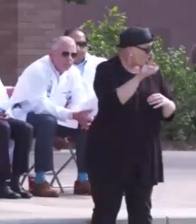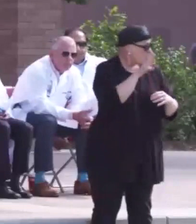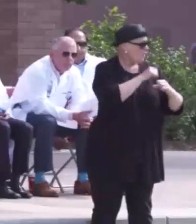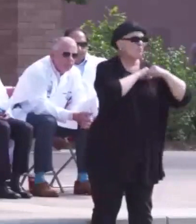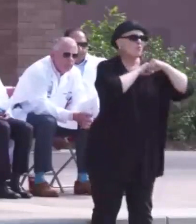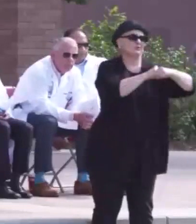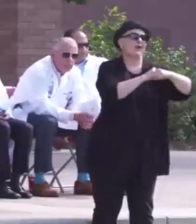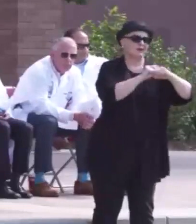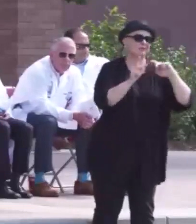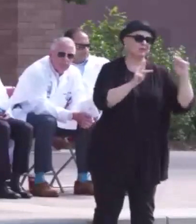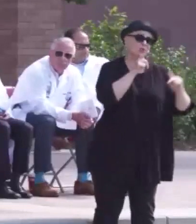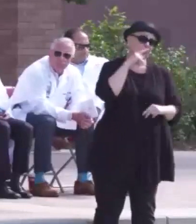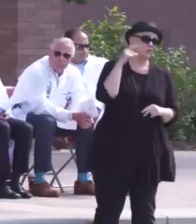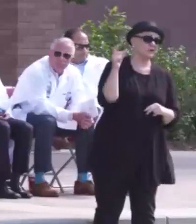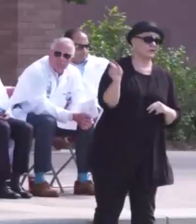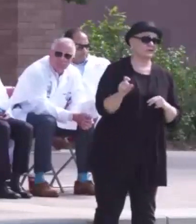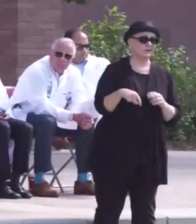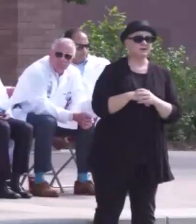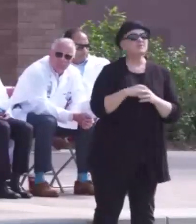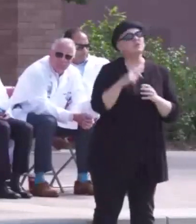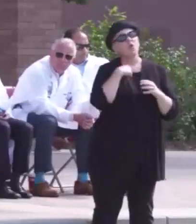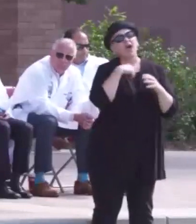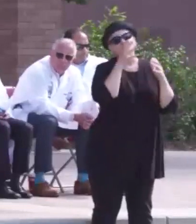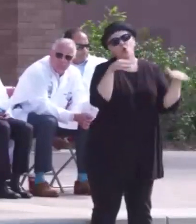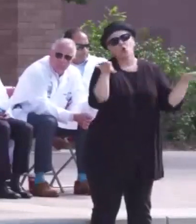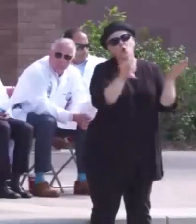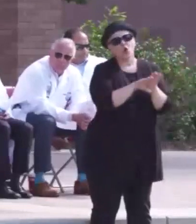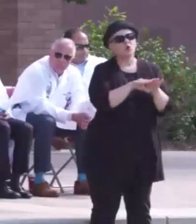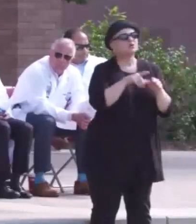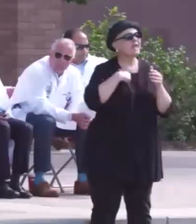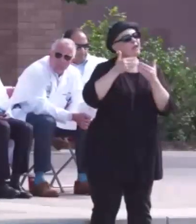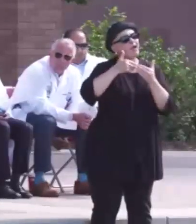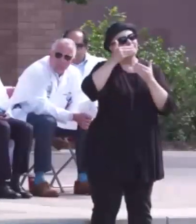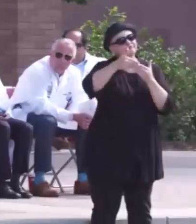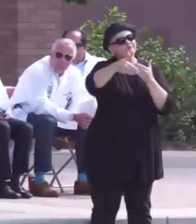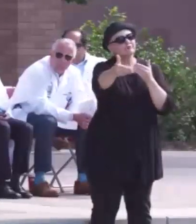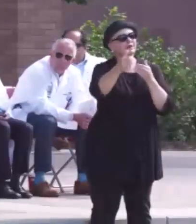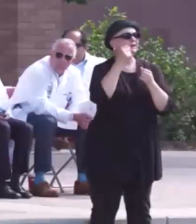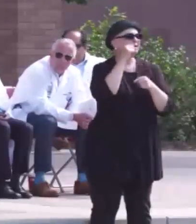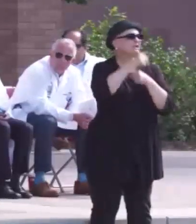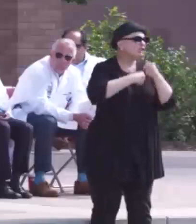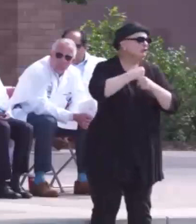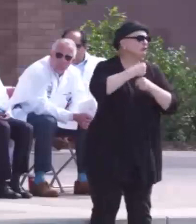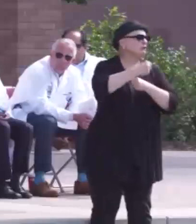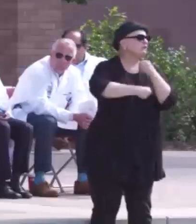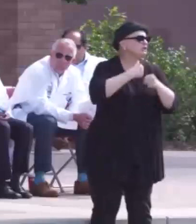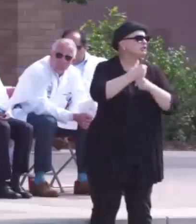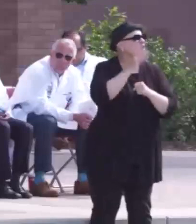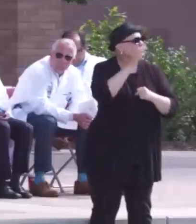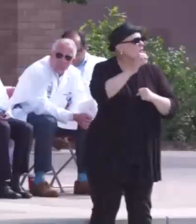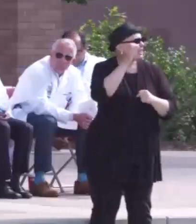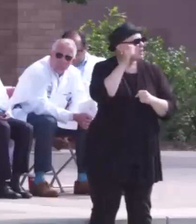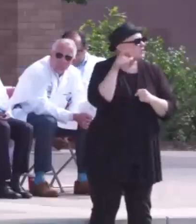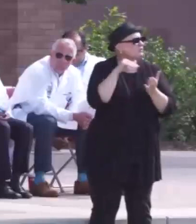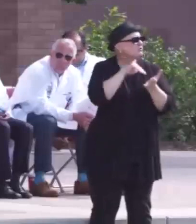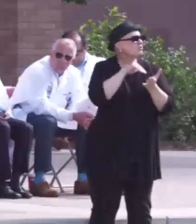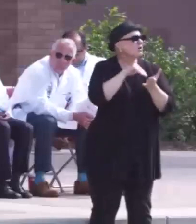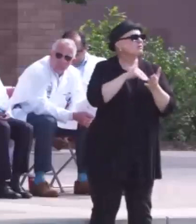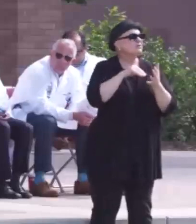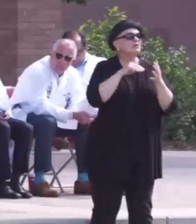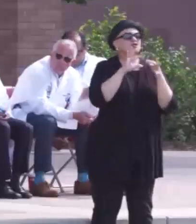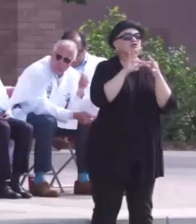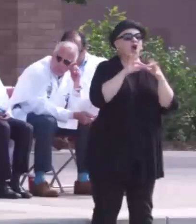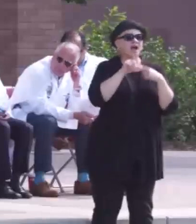close with this thought. In the coming years, you're going to hear professors talk about this concept of professional